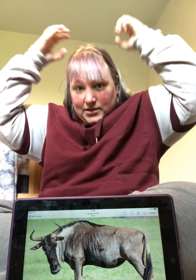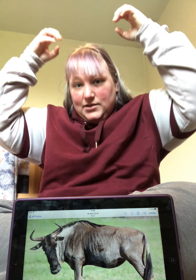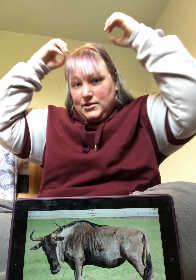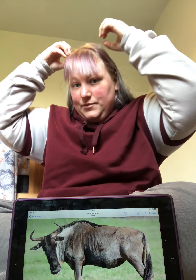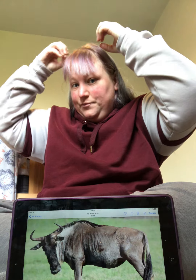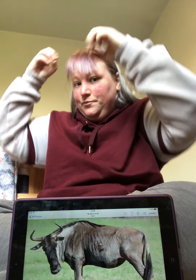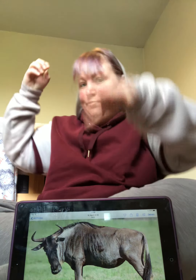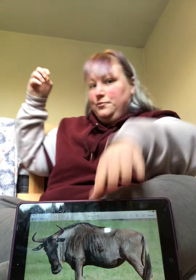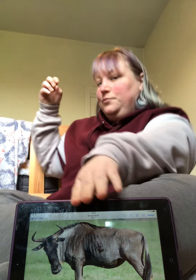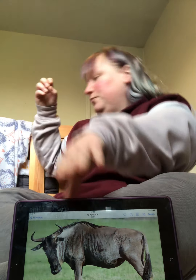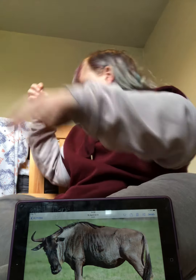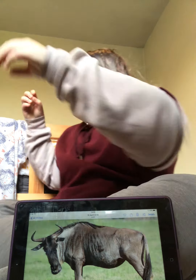Wildebeest.